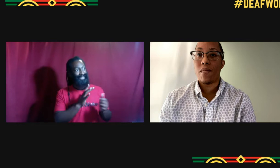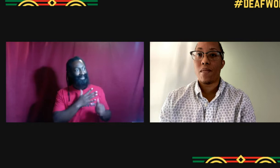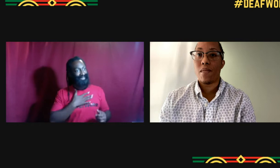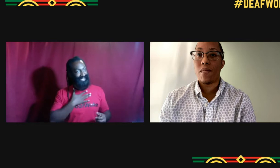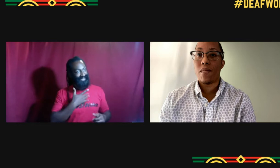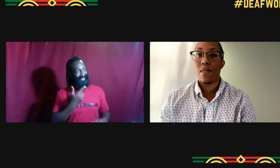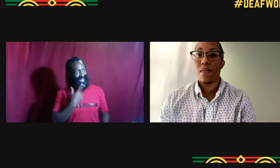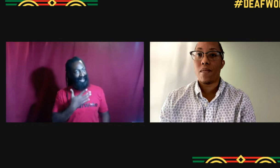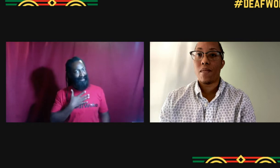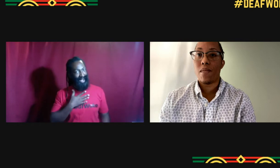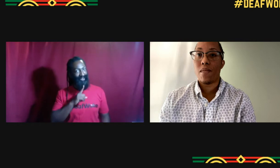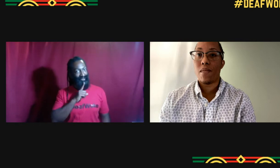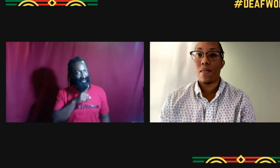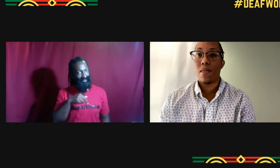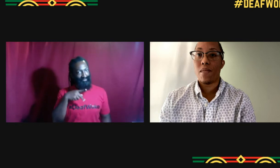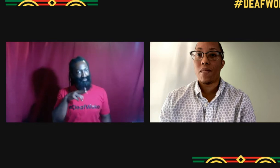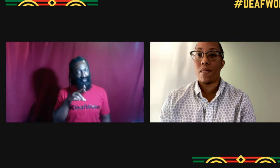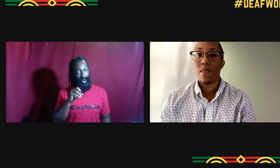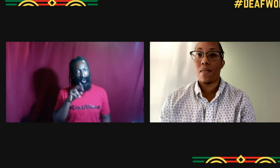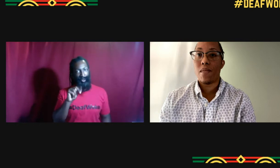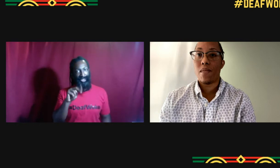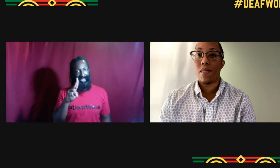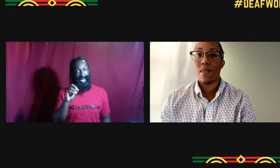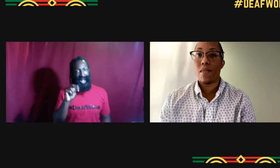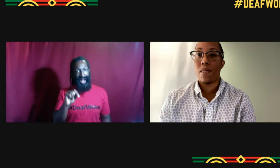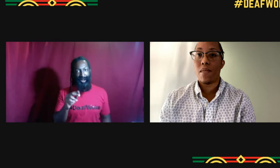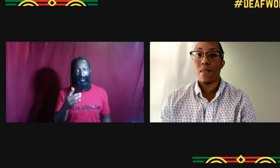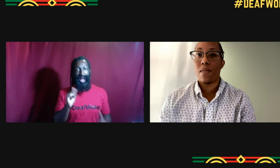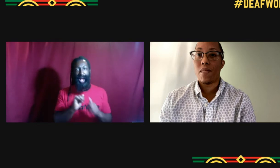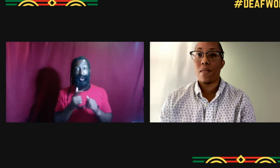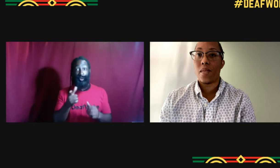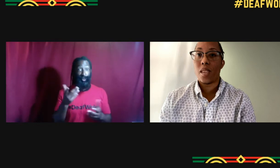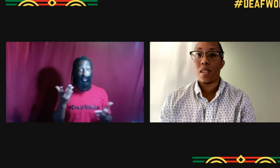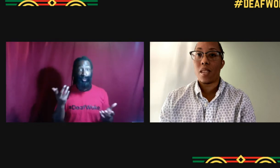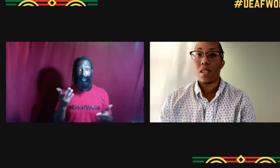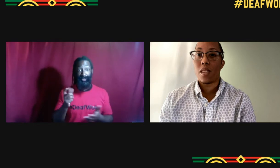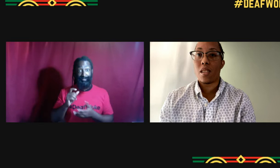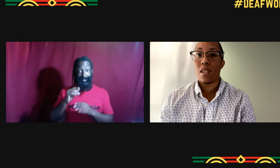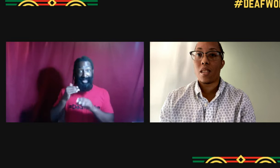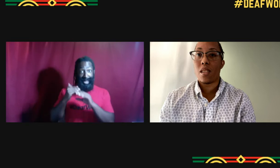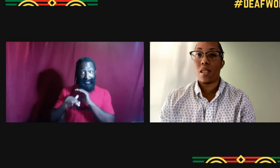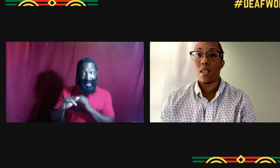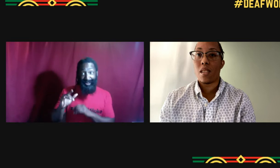You know, how do you get people to respect your pronouns?